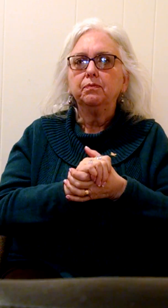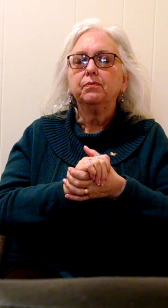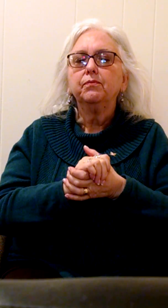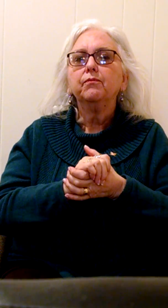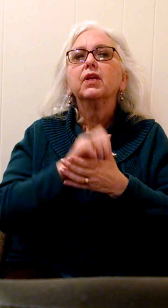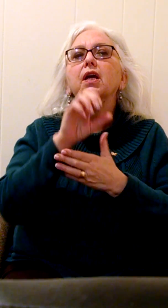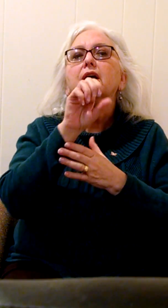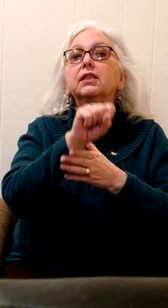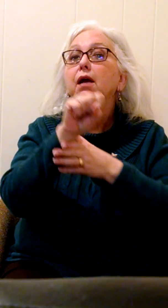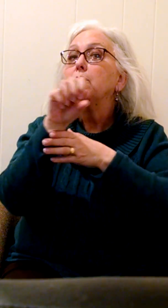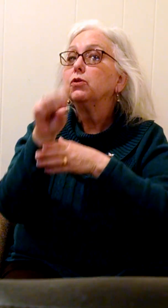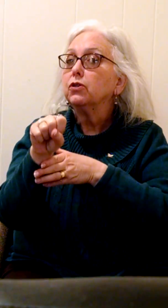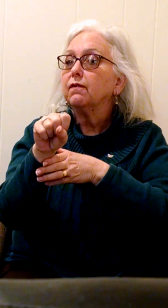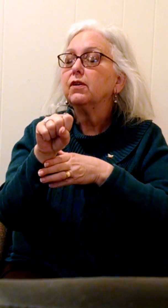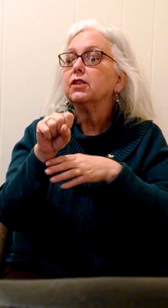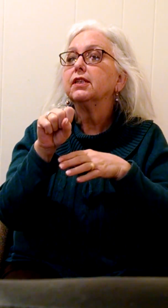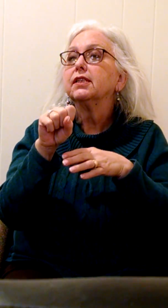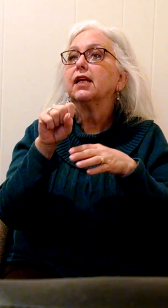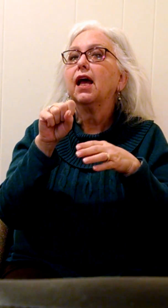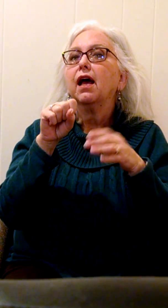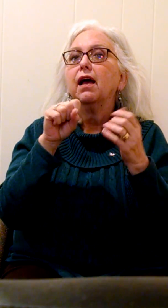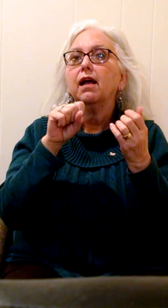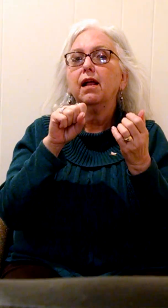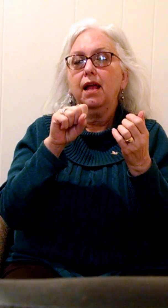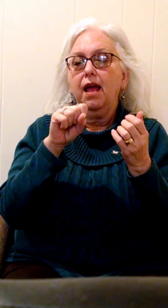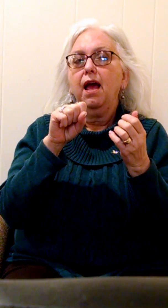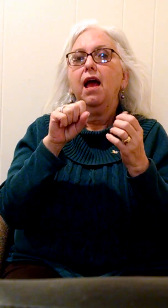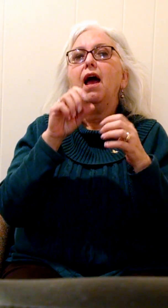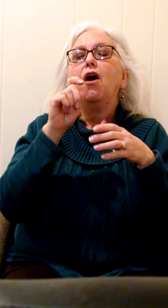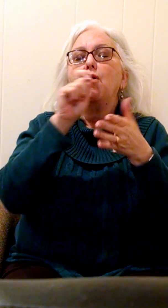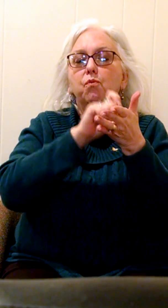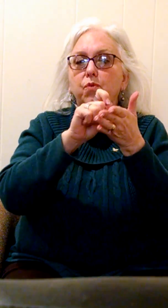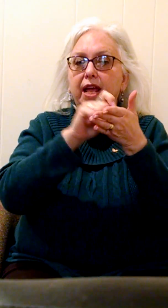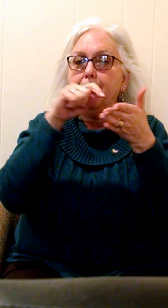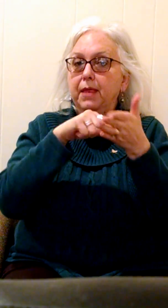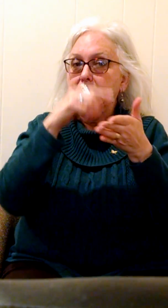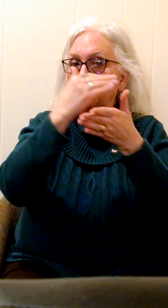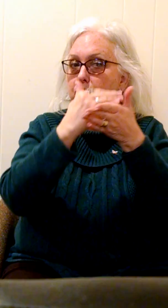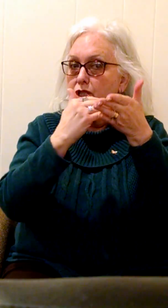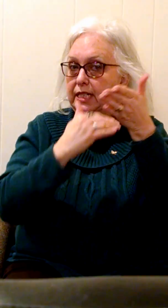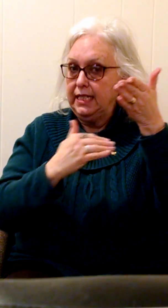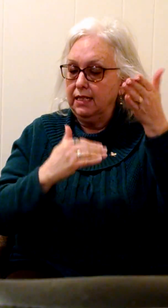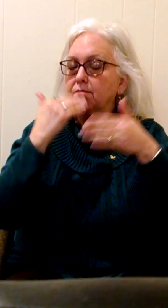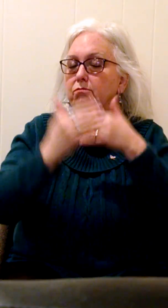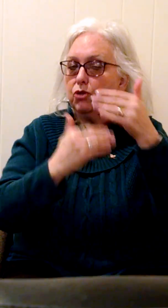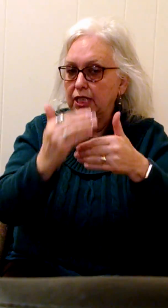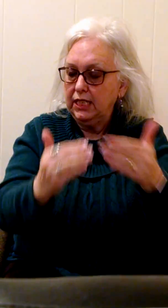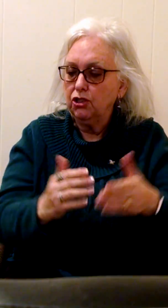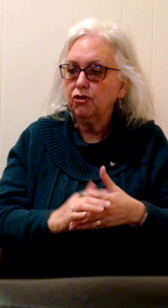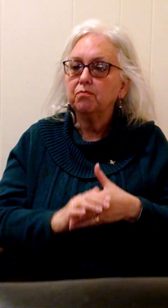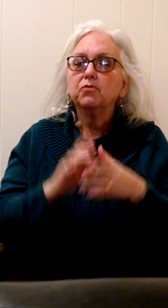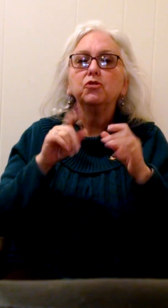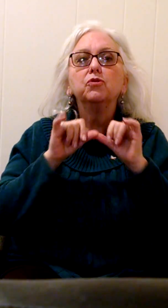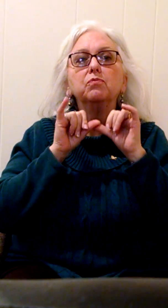Sycamore outlines the below procedure to assist with maintaining a healthy